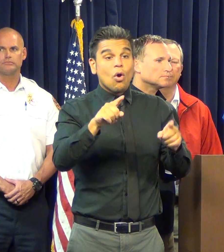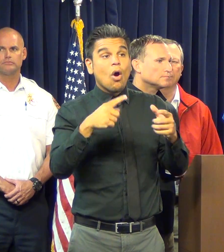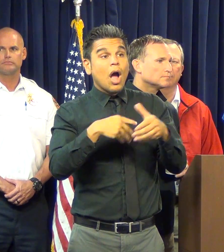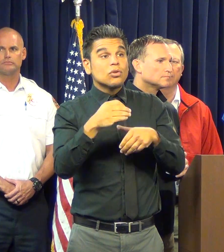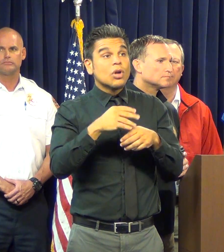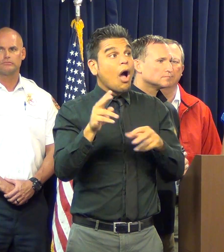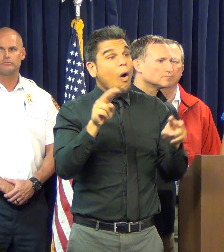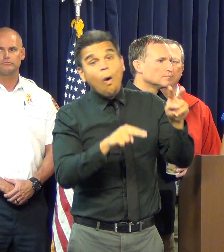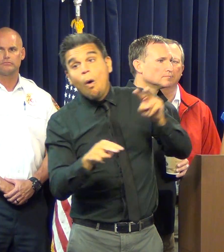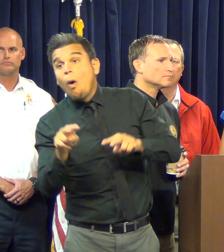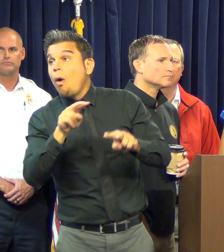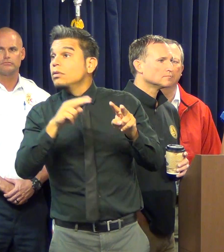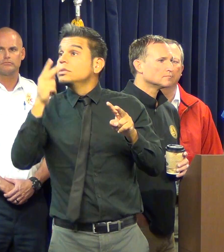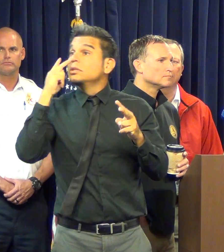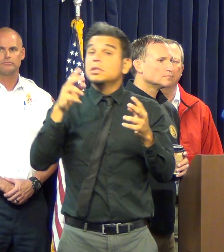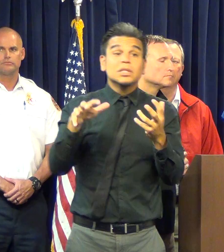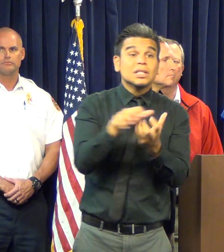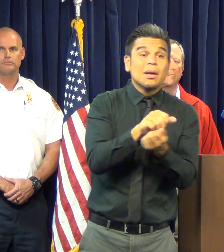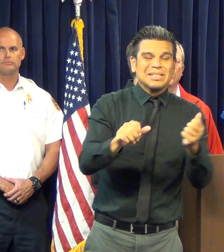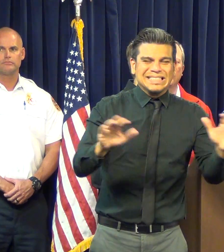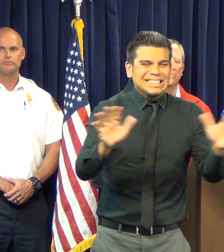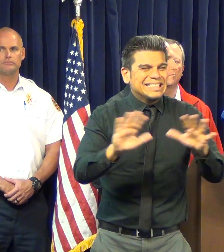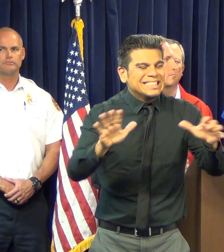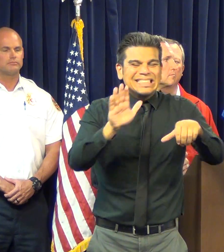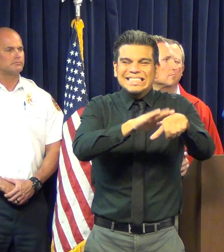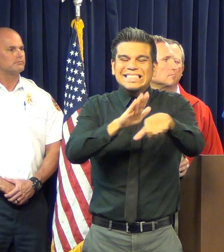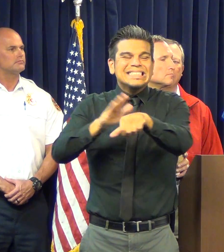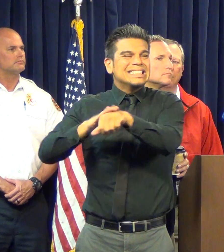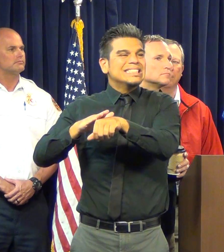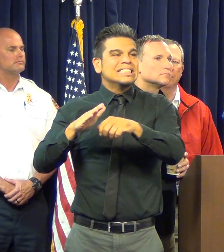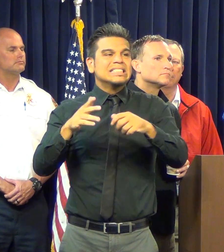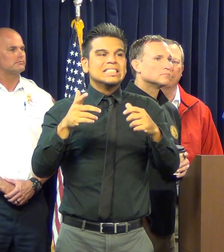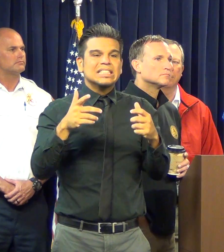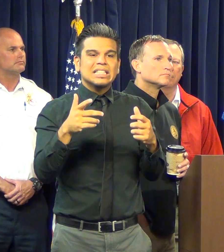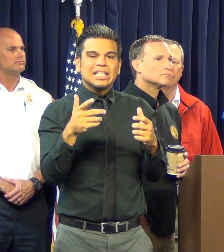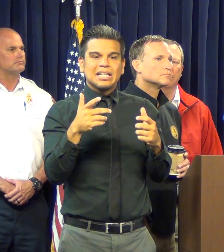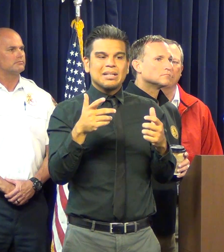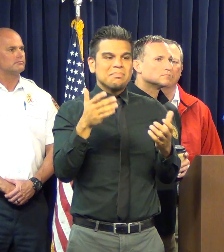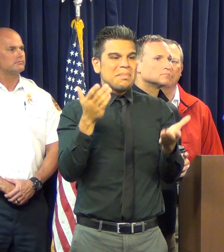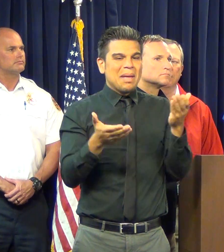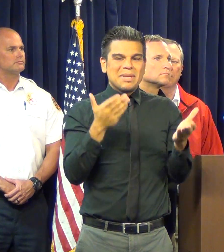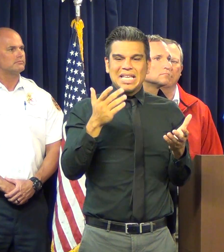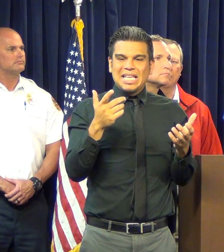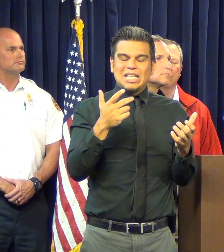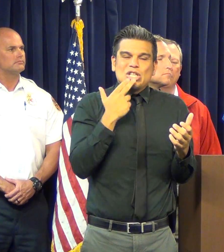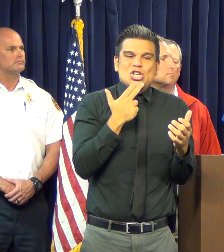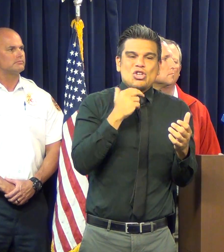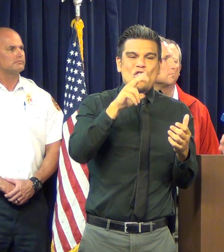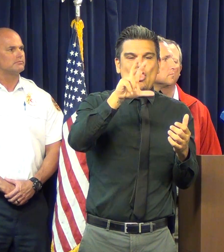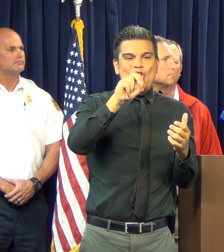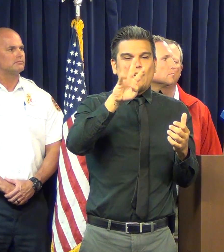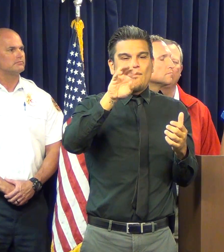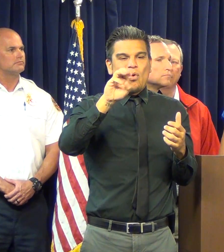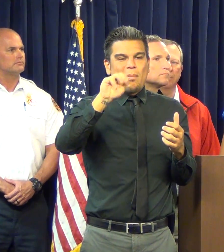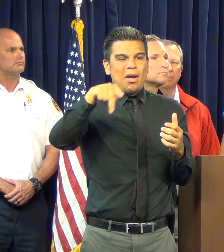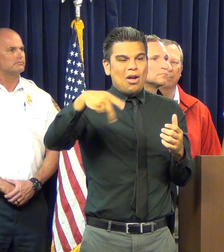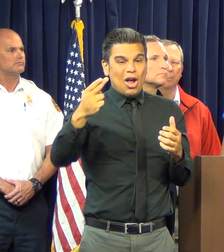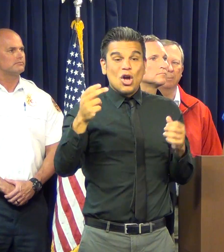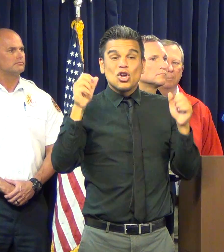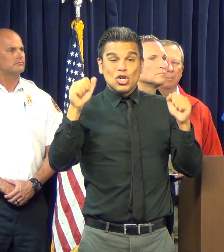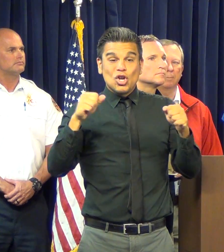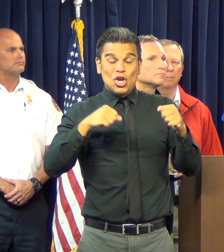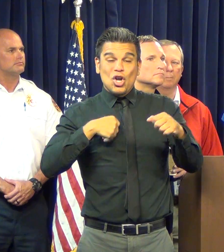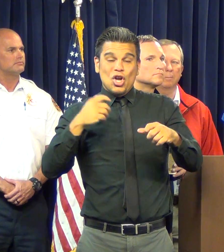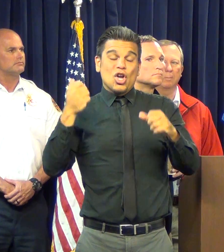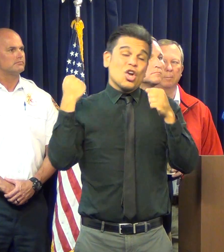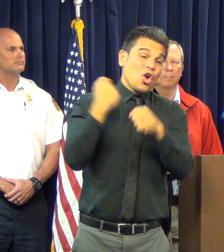go out during that time frame, even a non-significant gust of wind, say 30, 40 miles an hour, can blow down a tree limb, which can